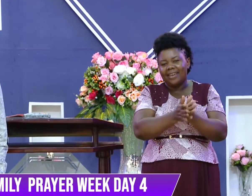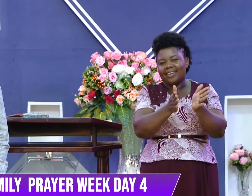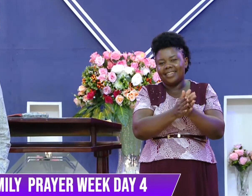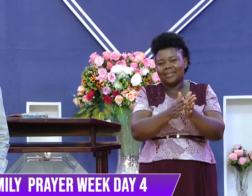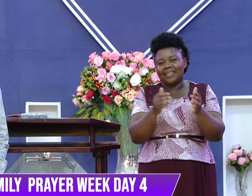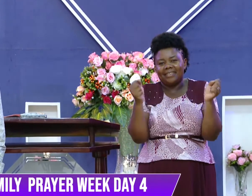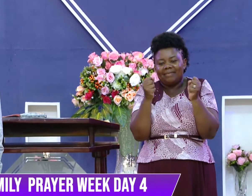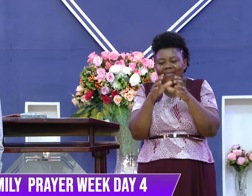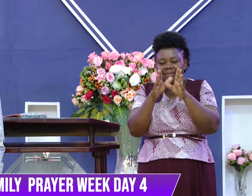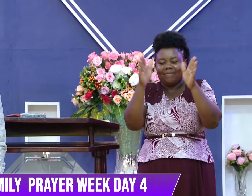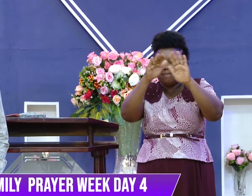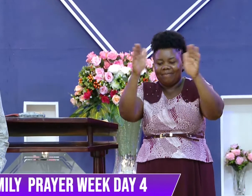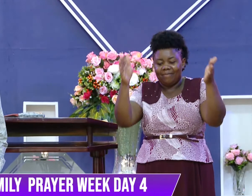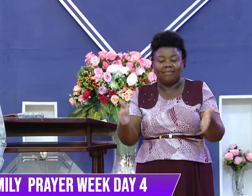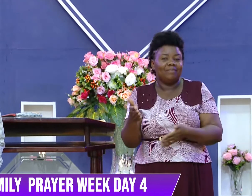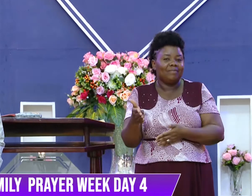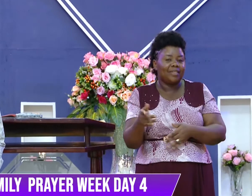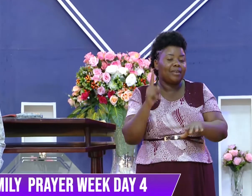I will tell you the part of the fridge.